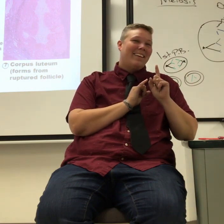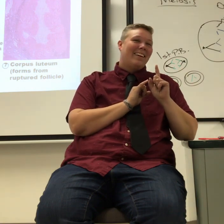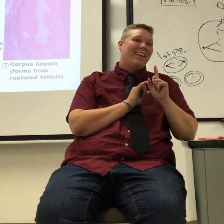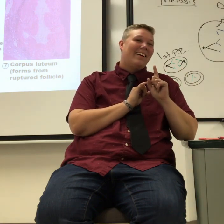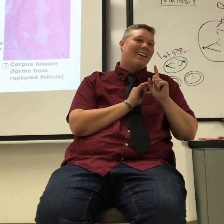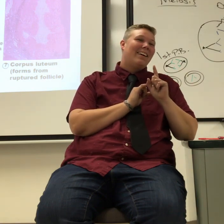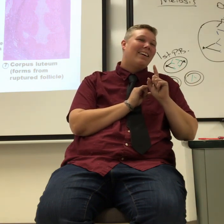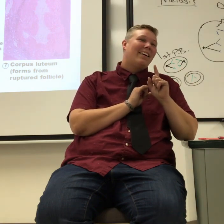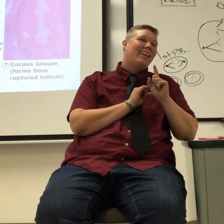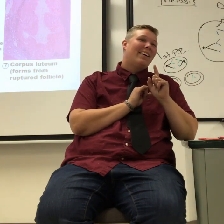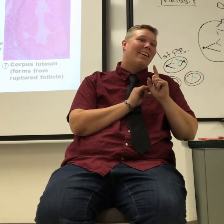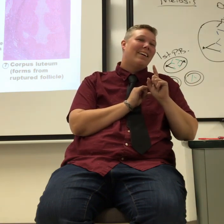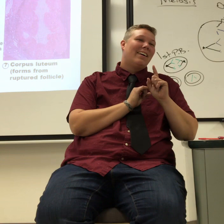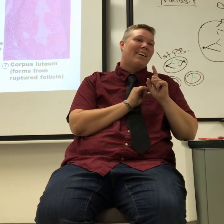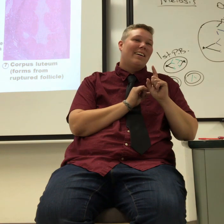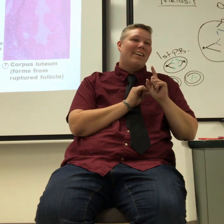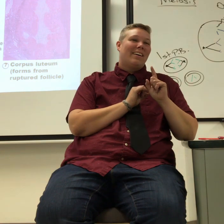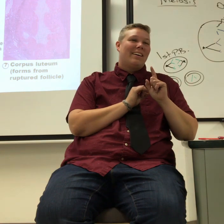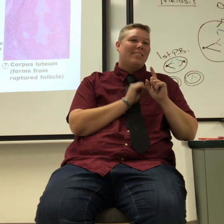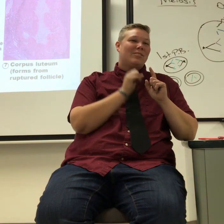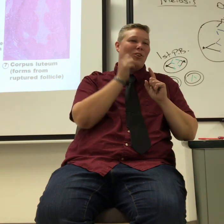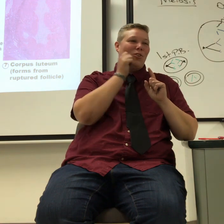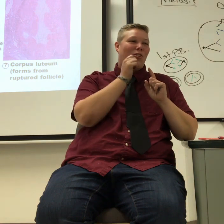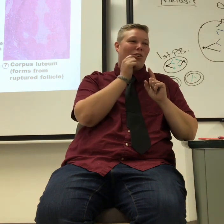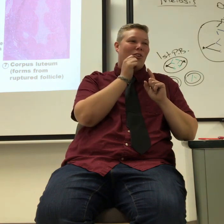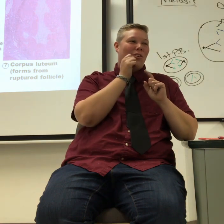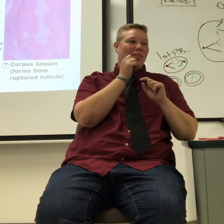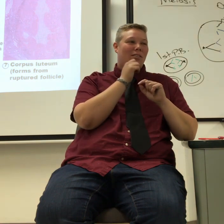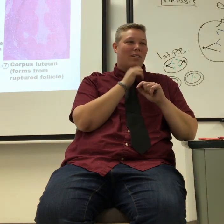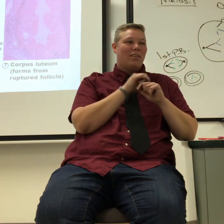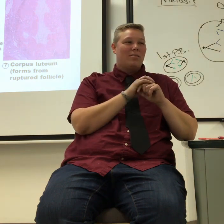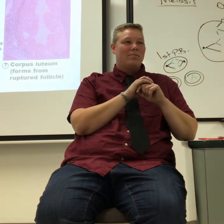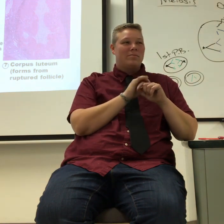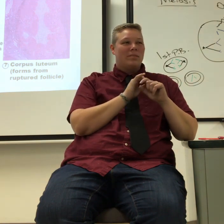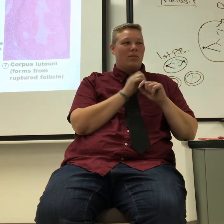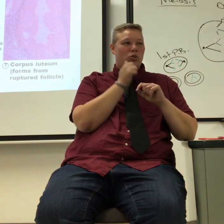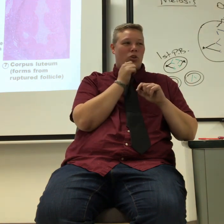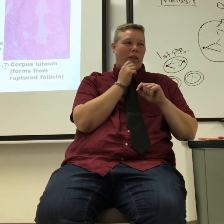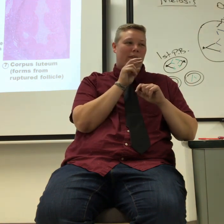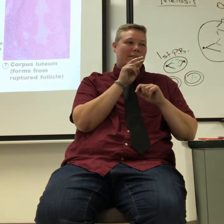Long, short. It's going to intermix with.